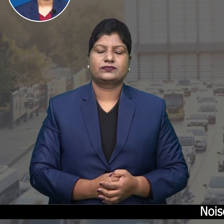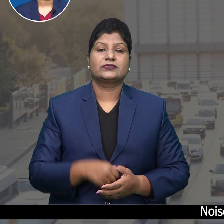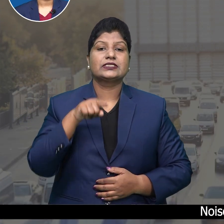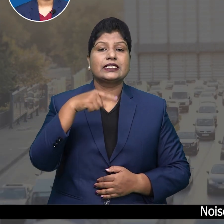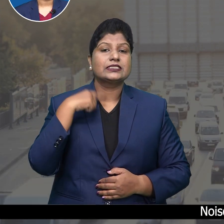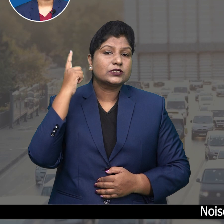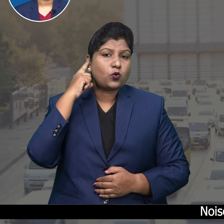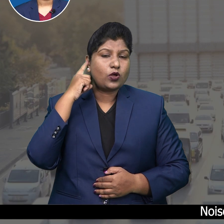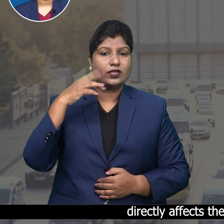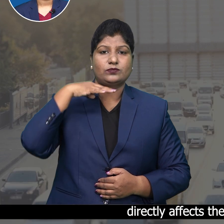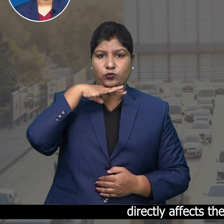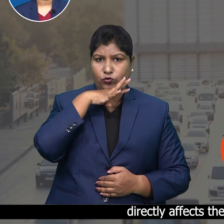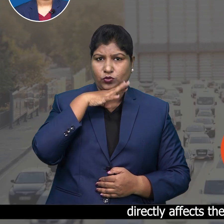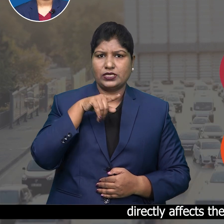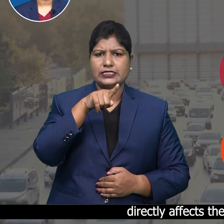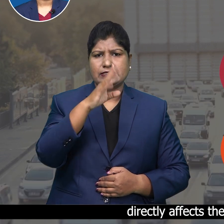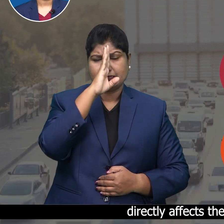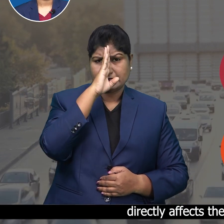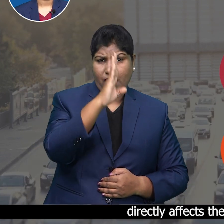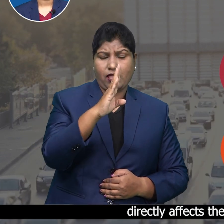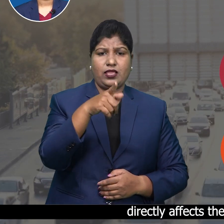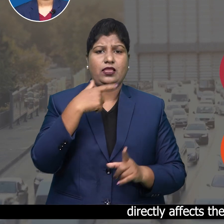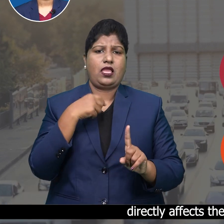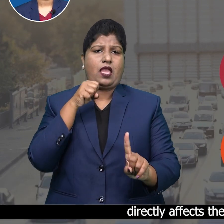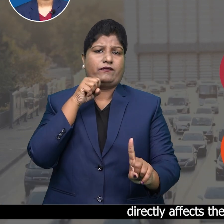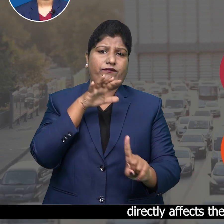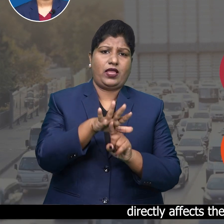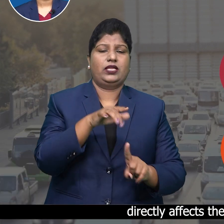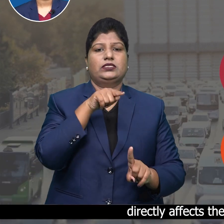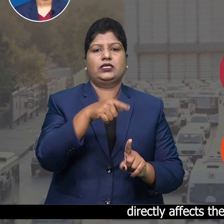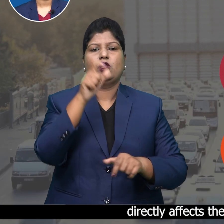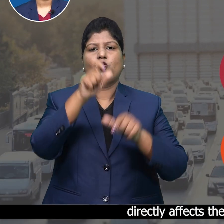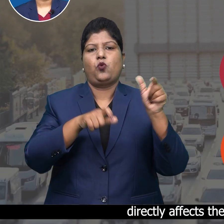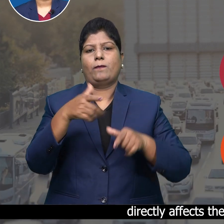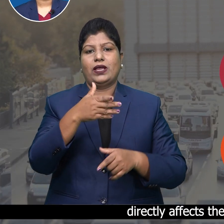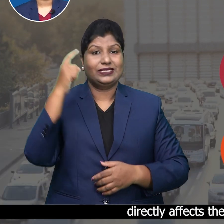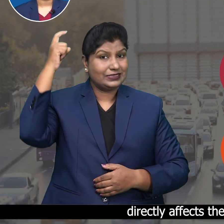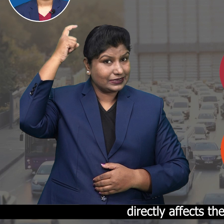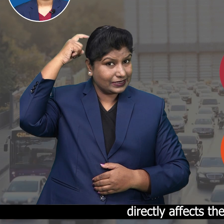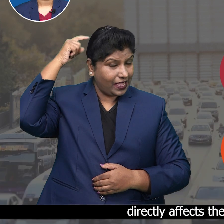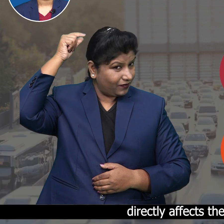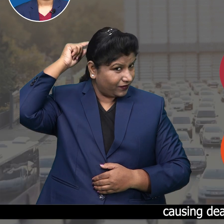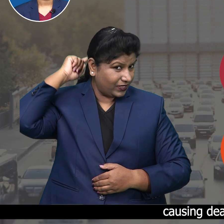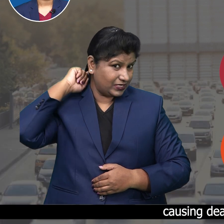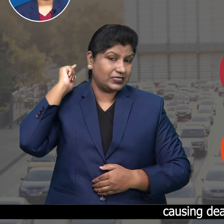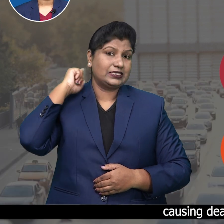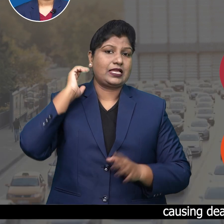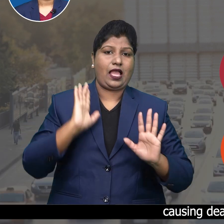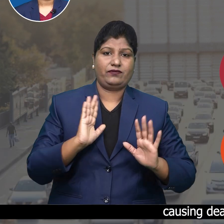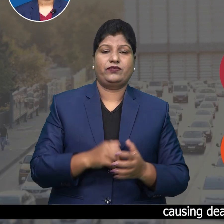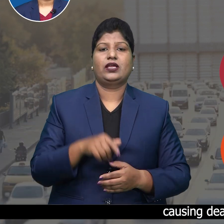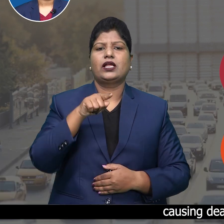Noise pollution directly affects the human nervous system,